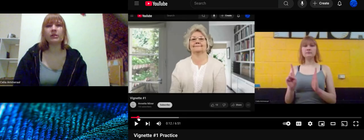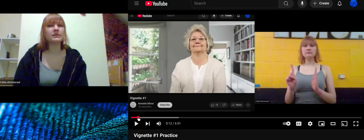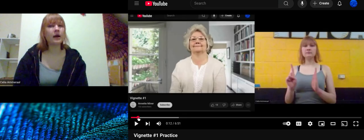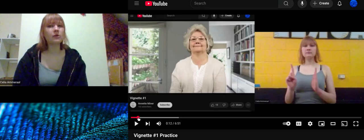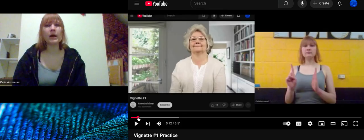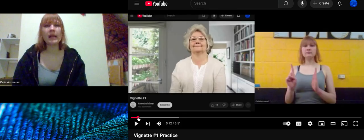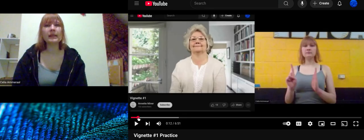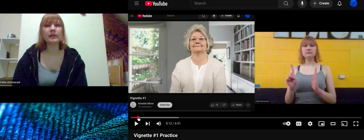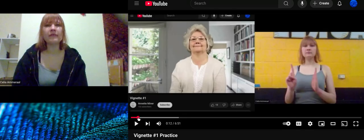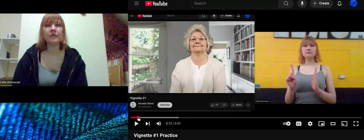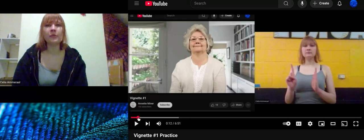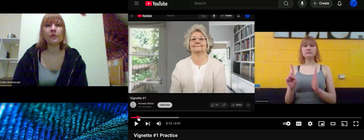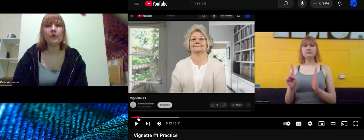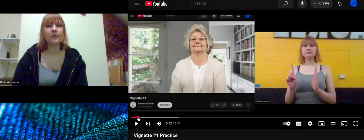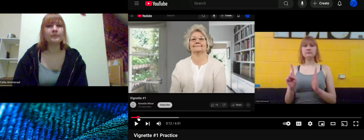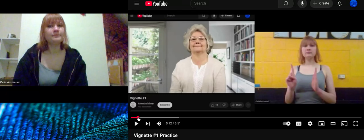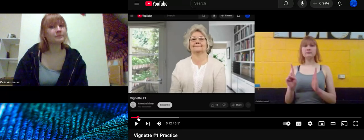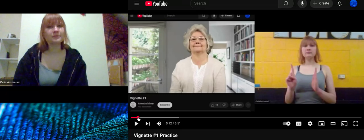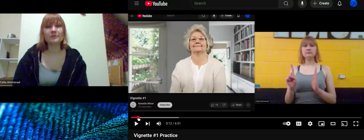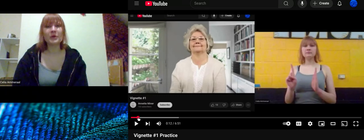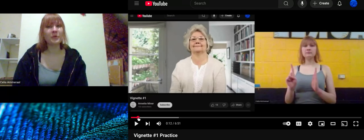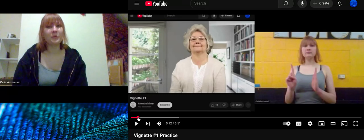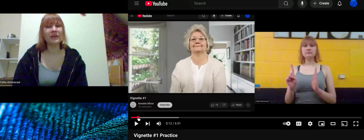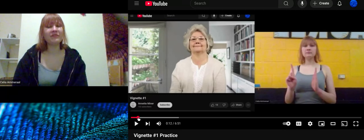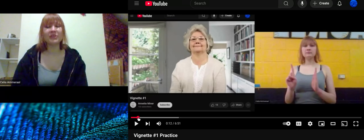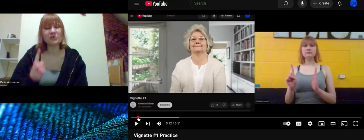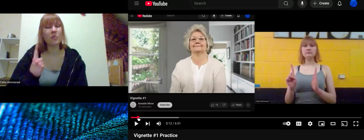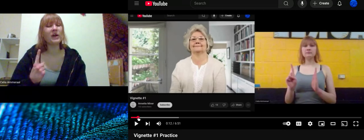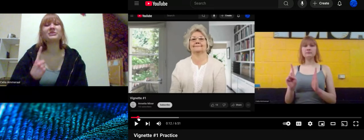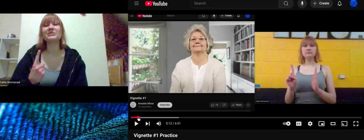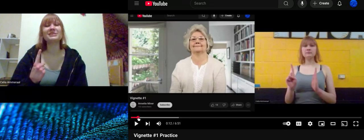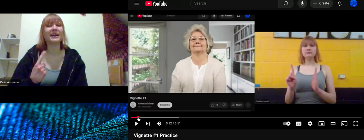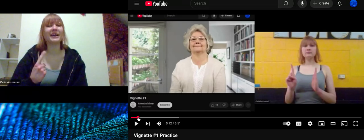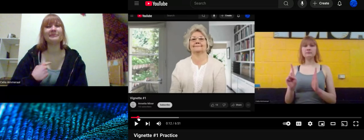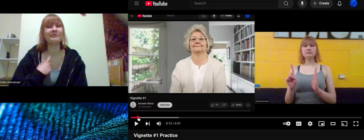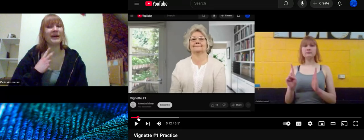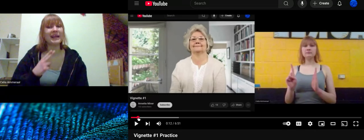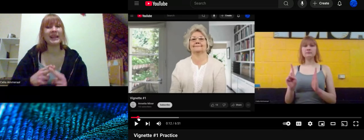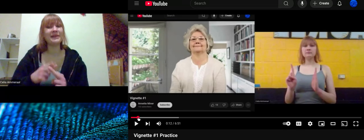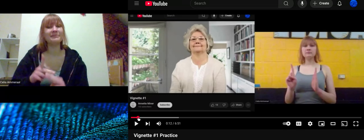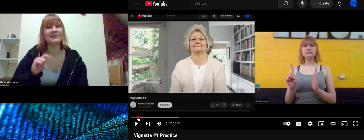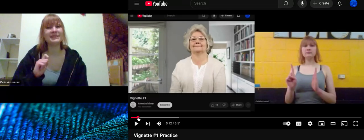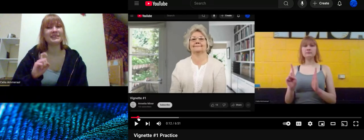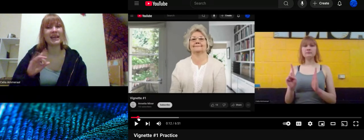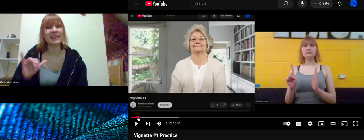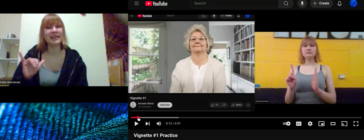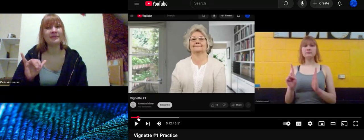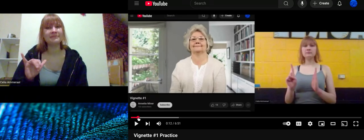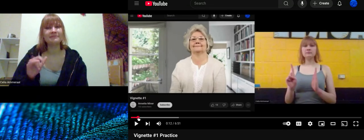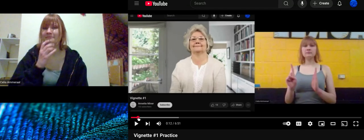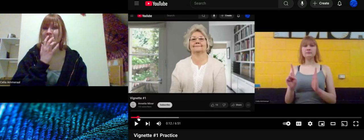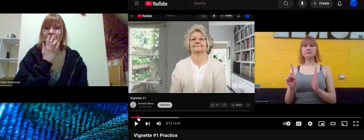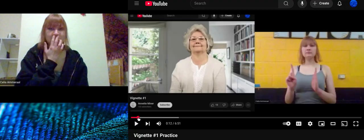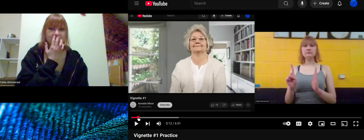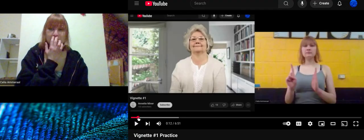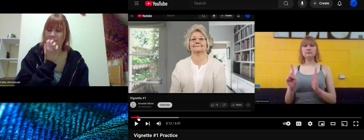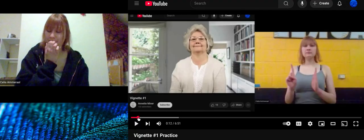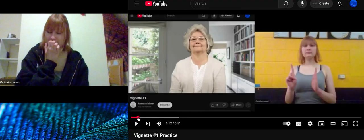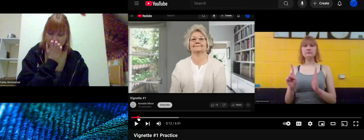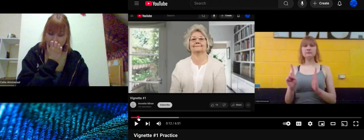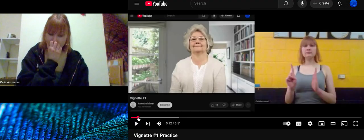level is not quite at the level where, even though it's one extra sign, my name, Teddy,